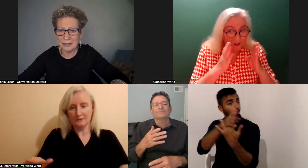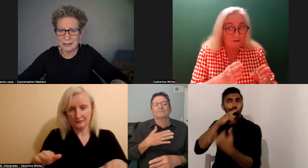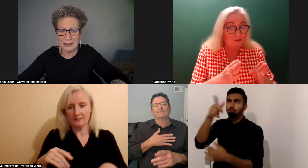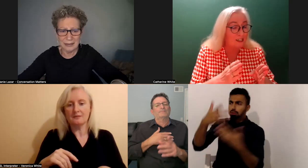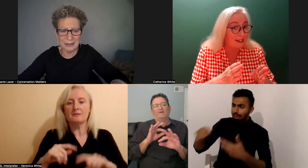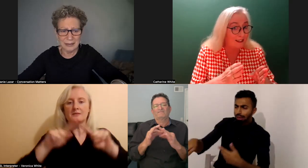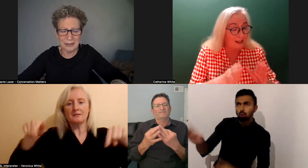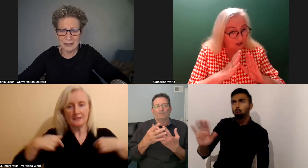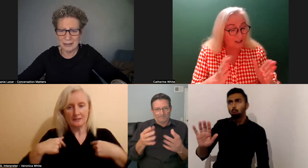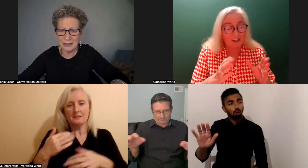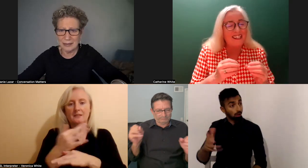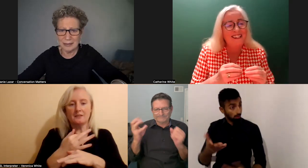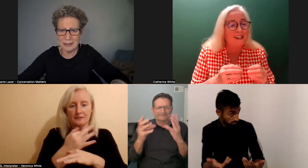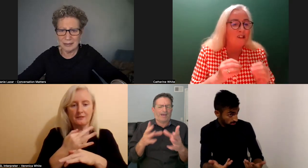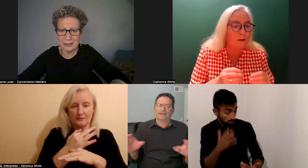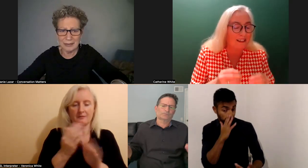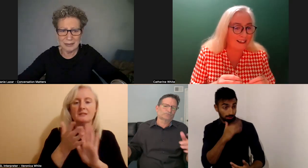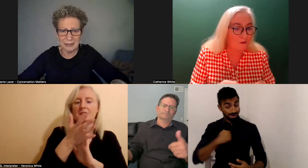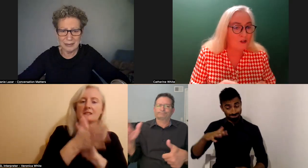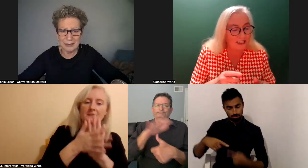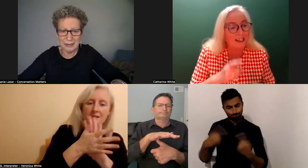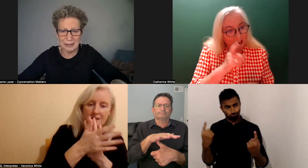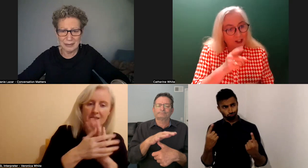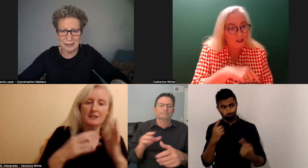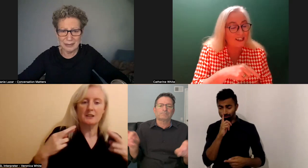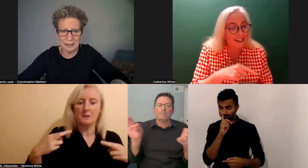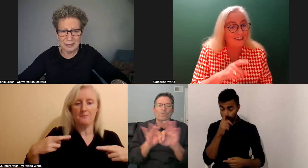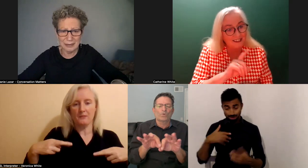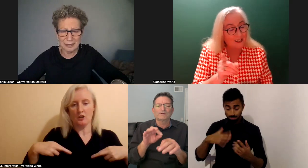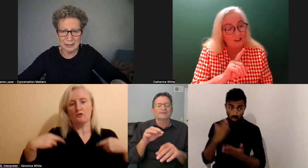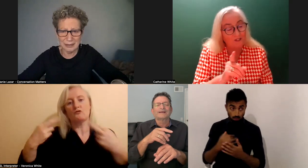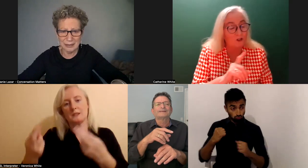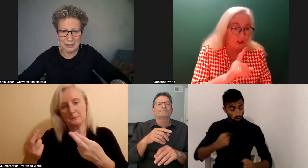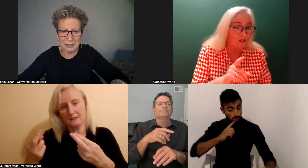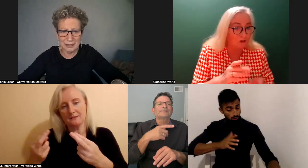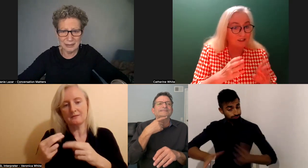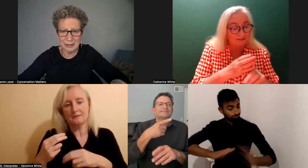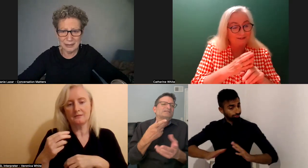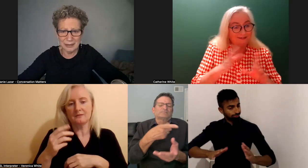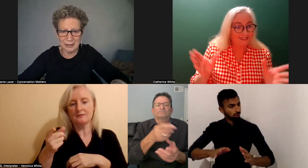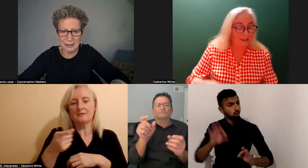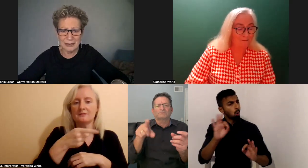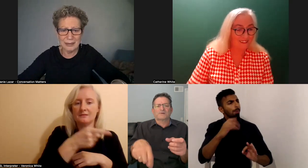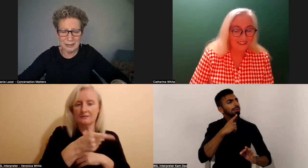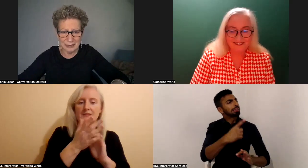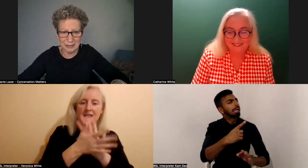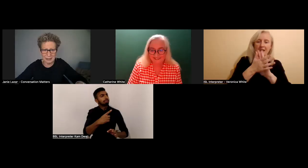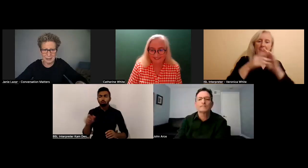sign language, respect the language. They didn't say respect the language. It was like, you're signing in this house. If you don't, you're rude.